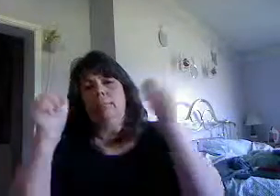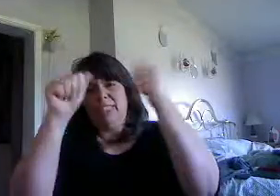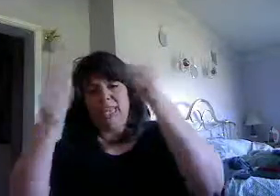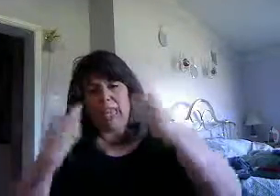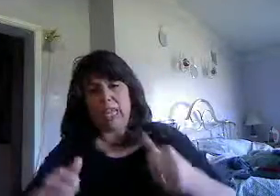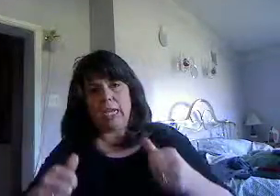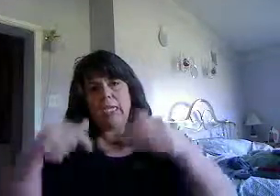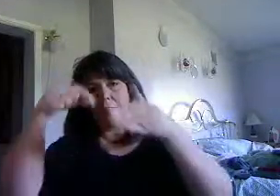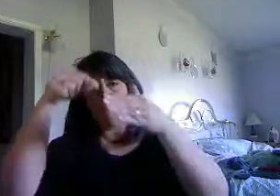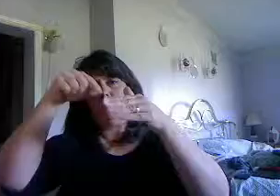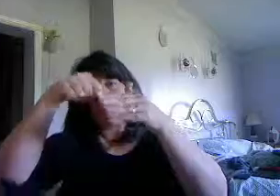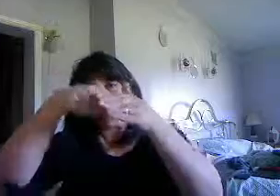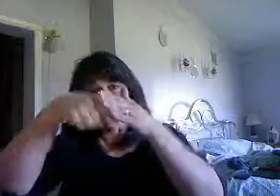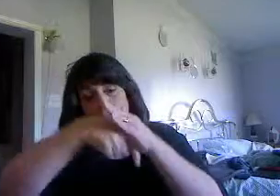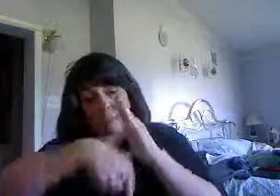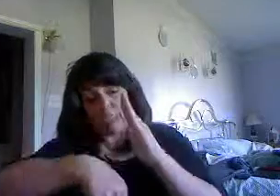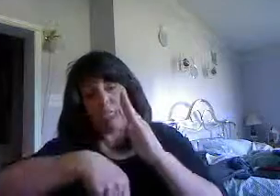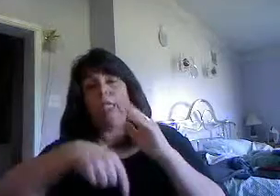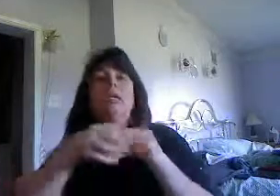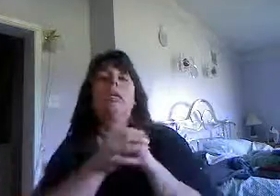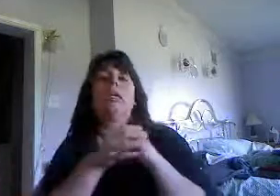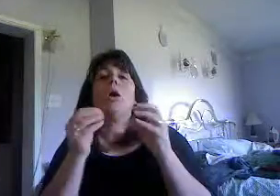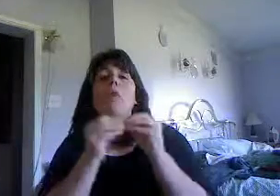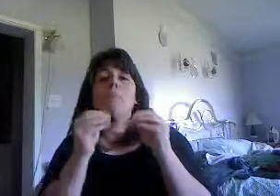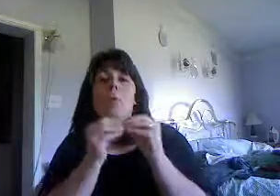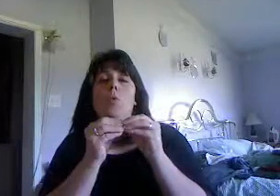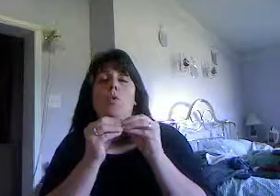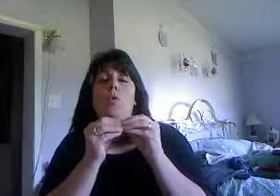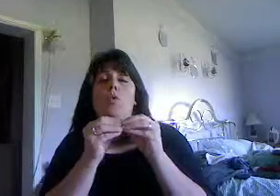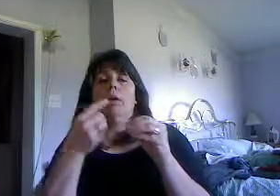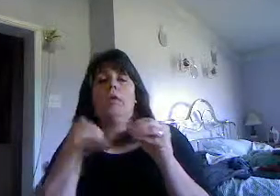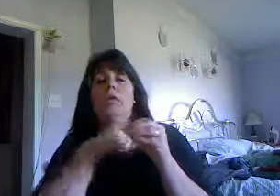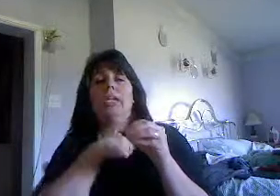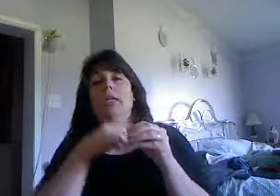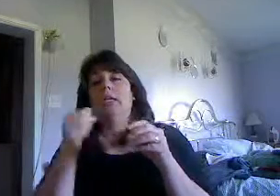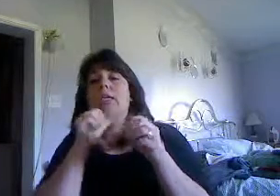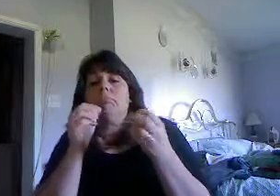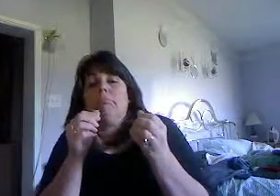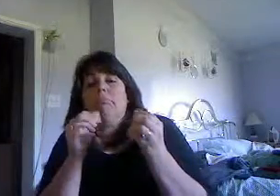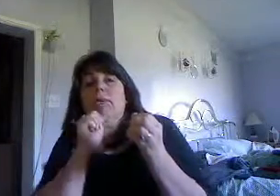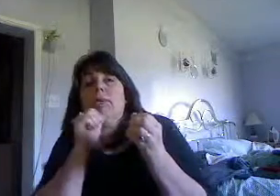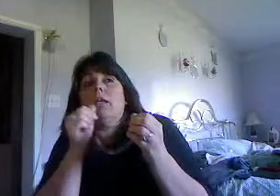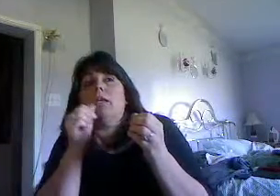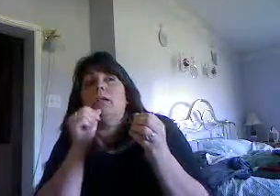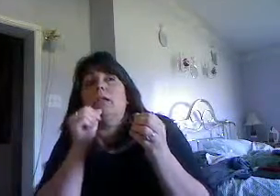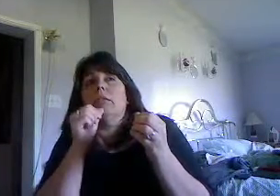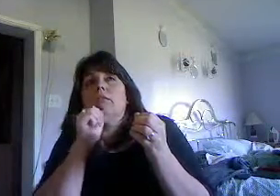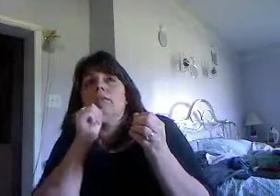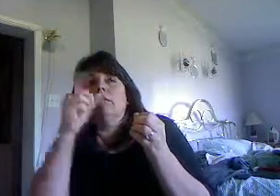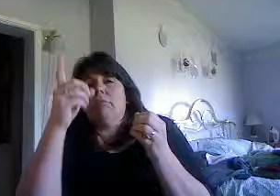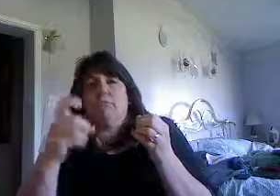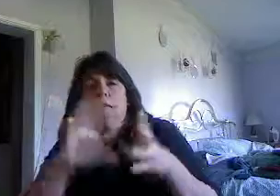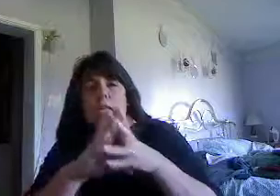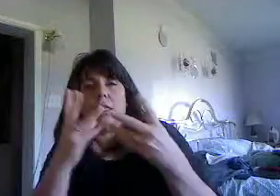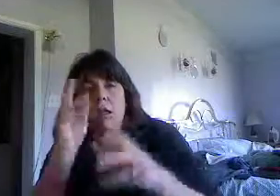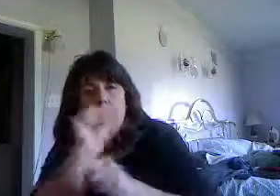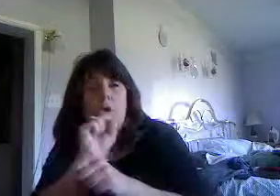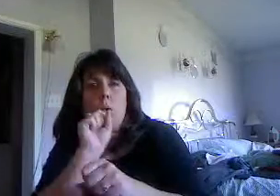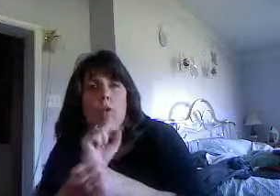workers per unit of output, and so manufacturing employment is down overall. And that's particularly